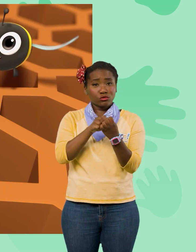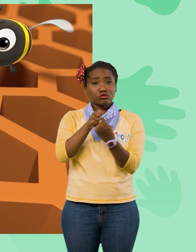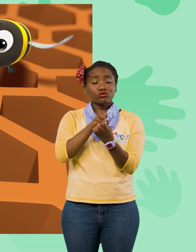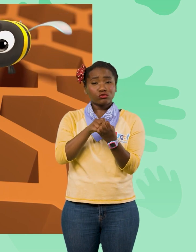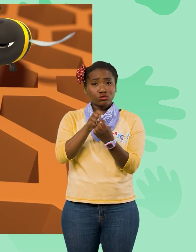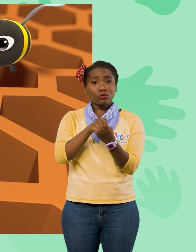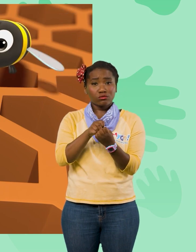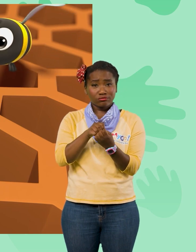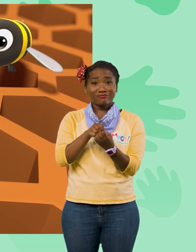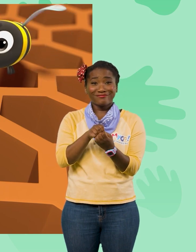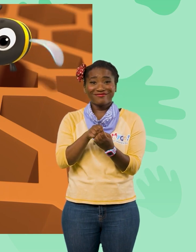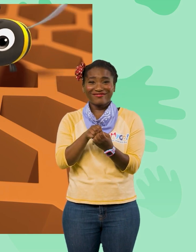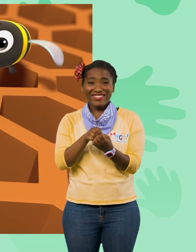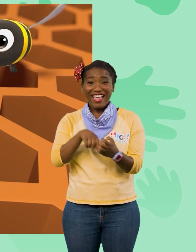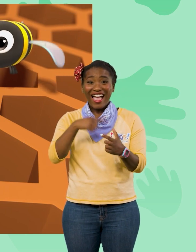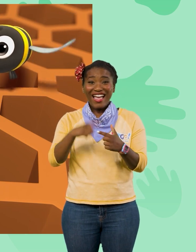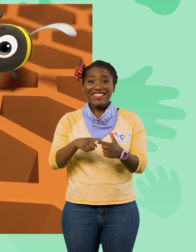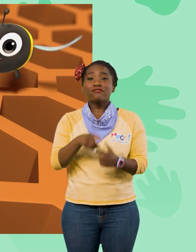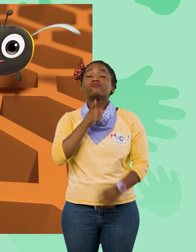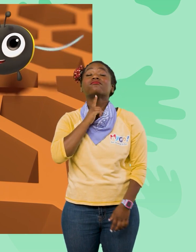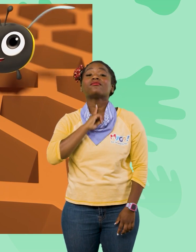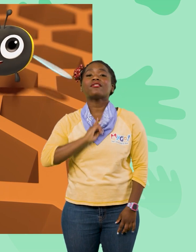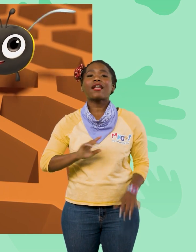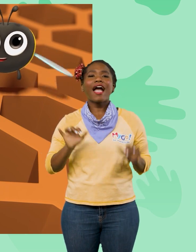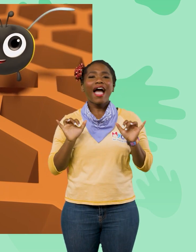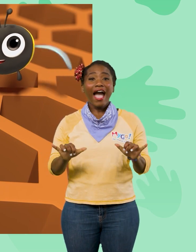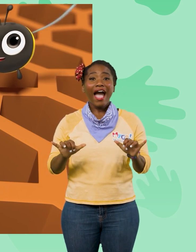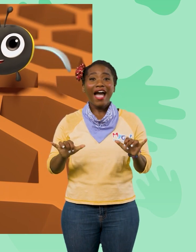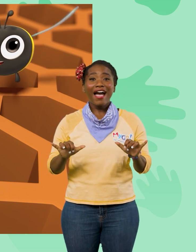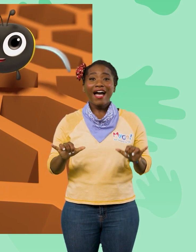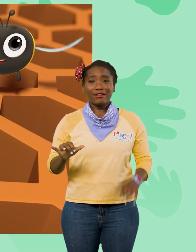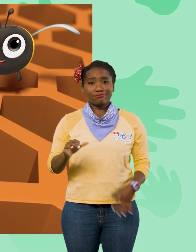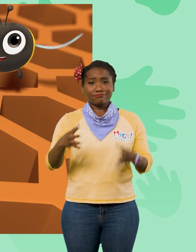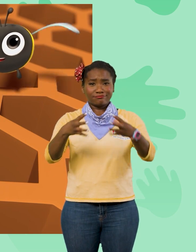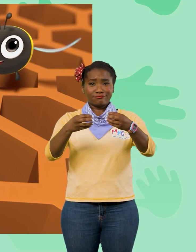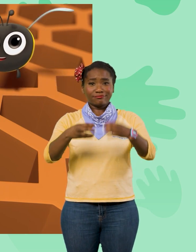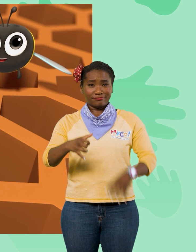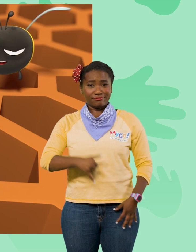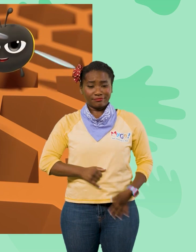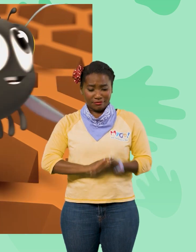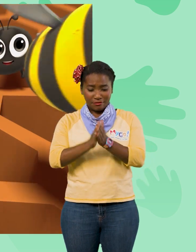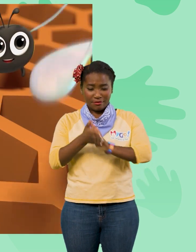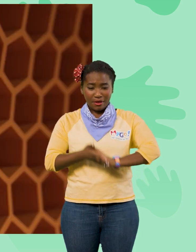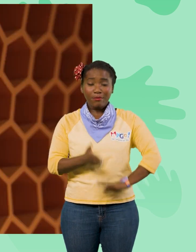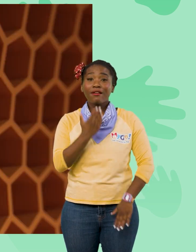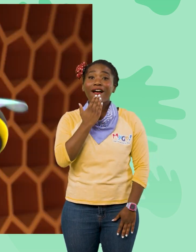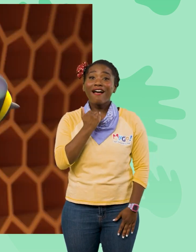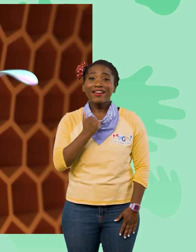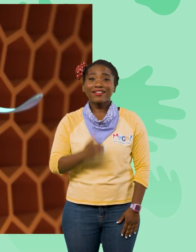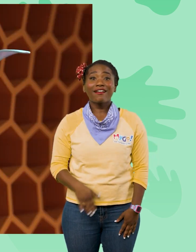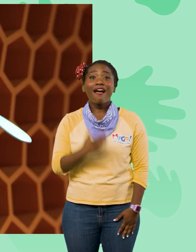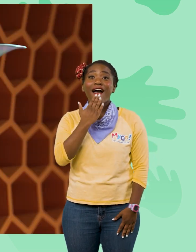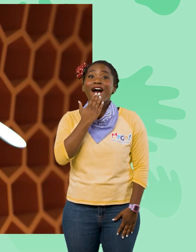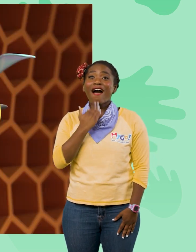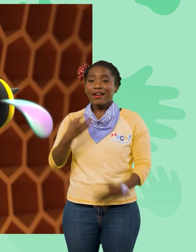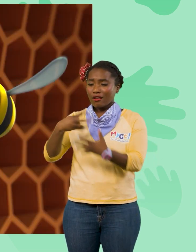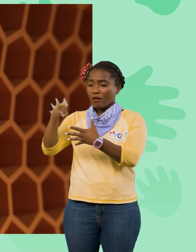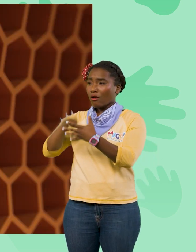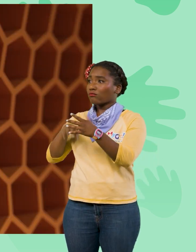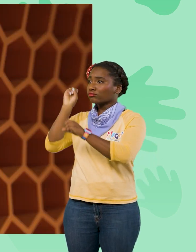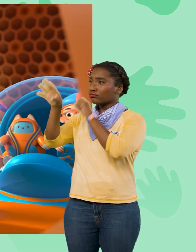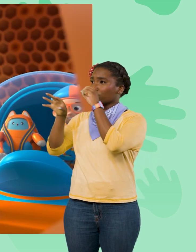chew, then we swallow. The nectar stays in our bellies, becomes honey, then we put it in